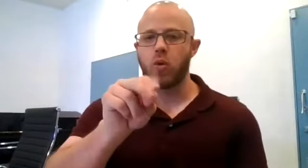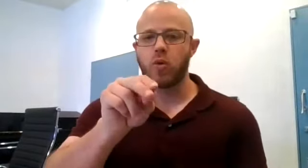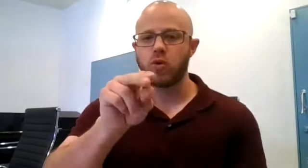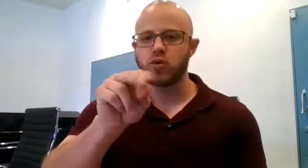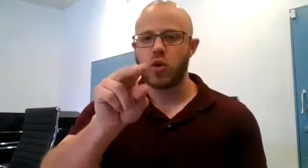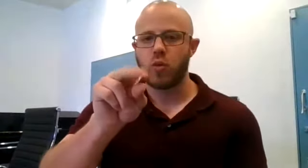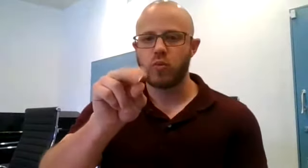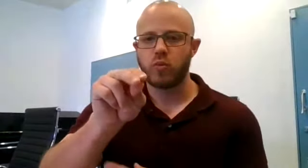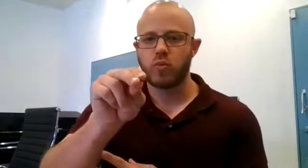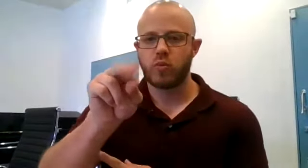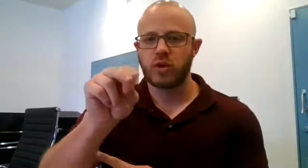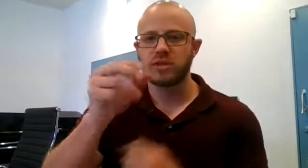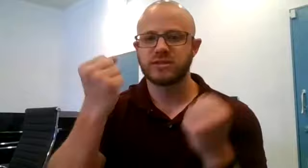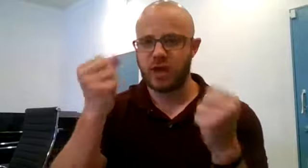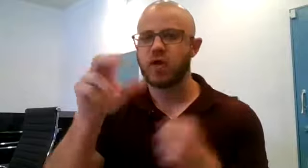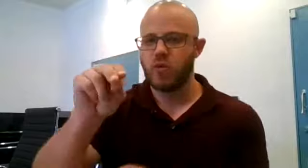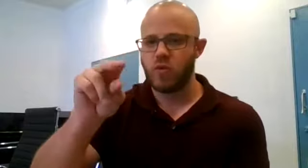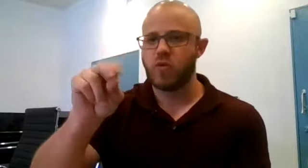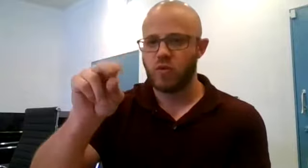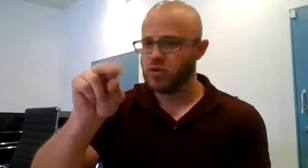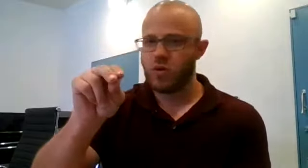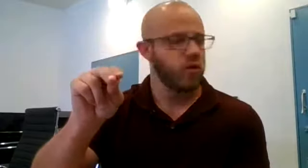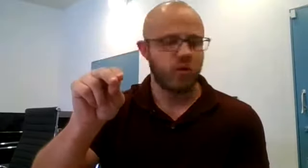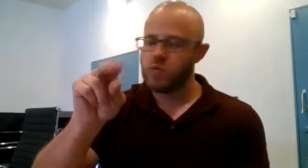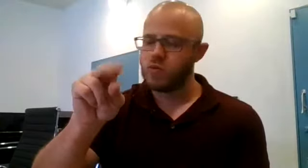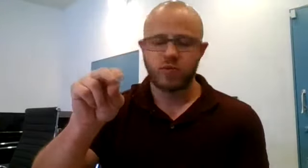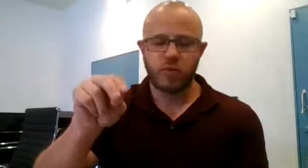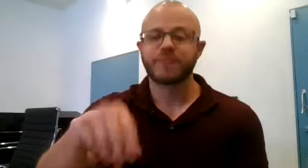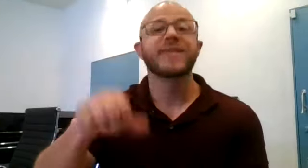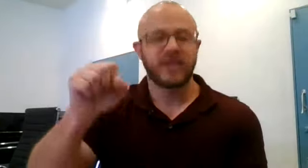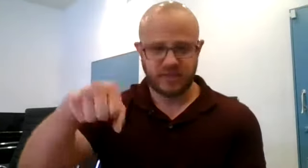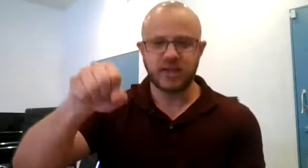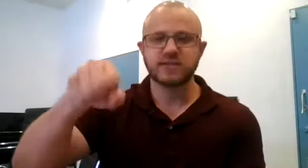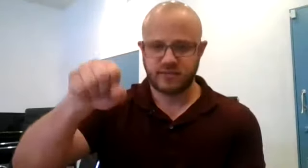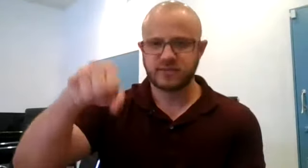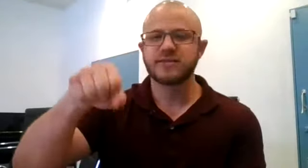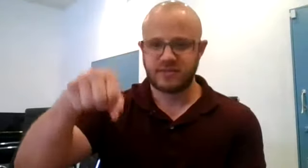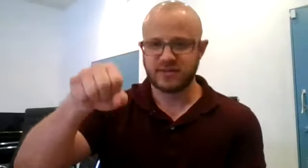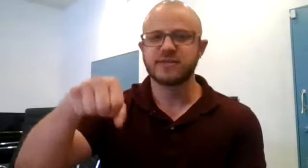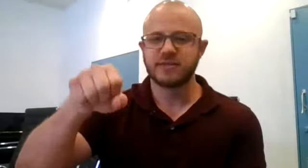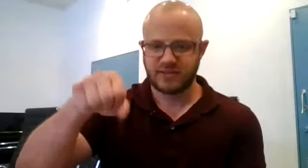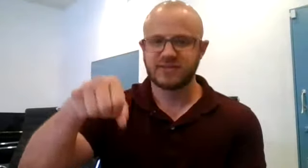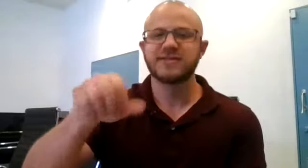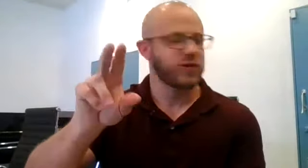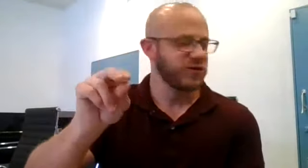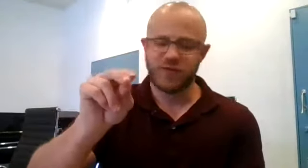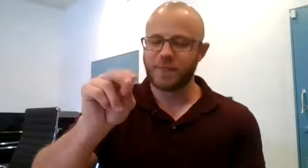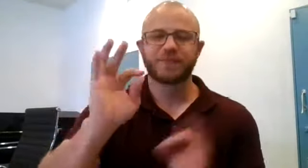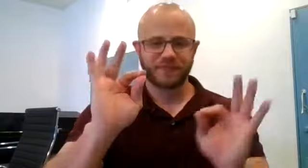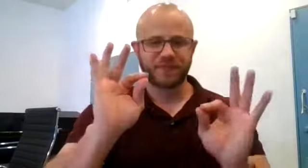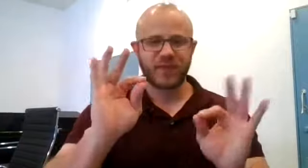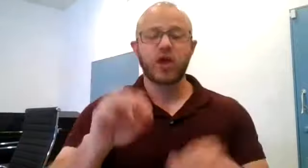This is no. We sign no. And this is yes. So make sure you incorporate your head.